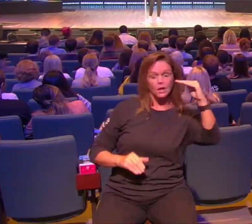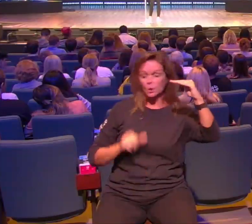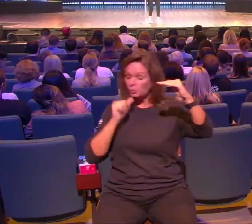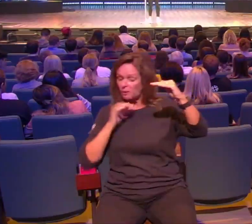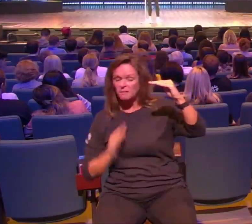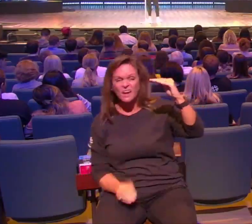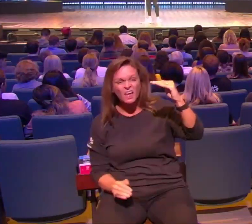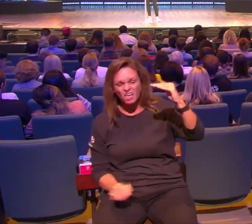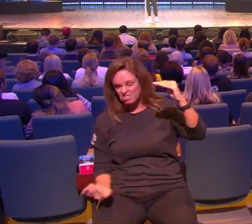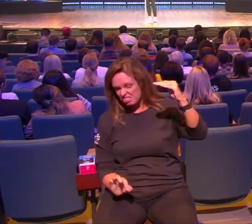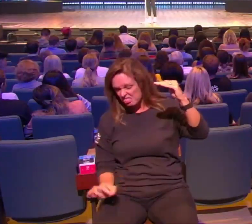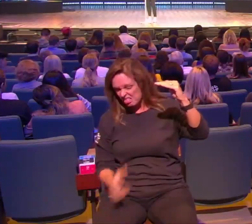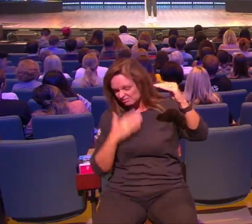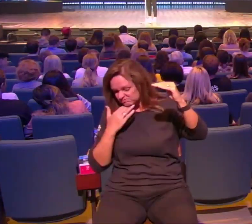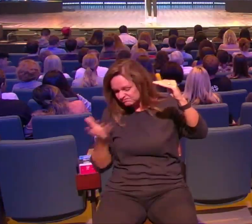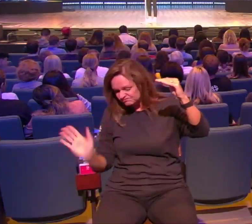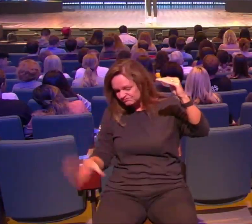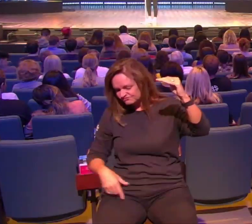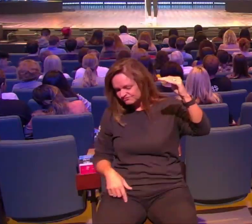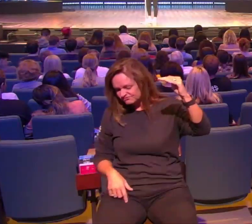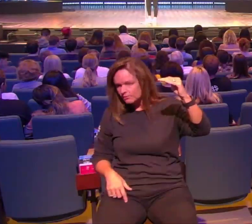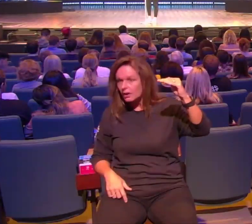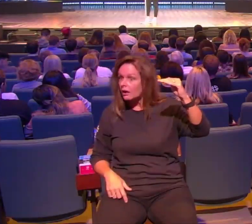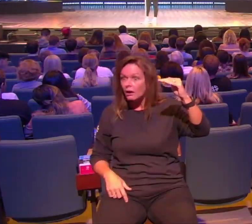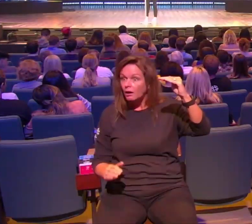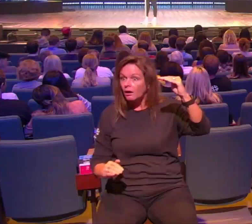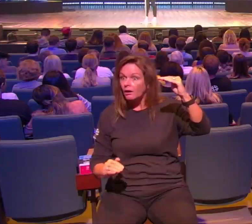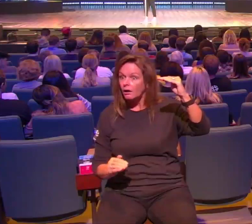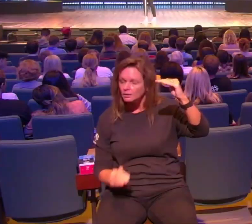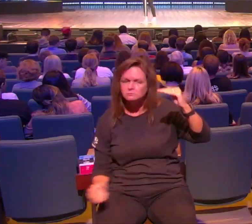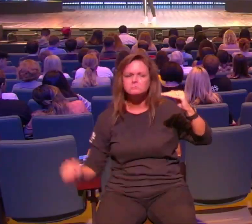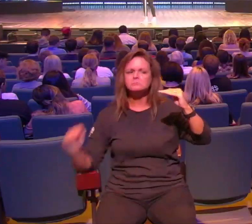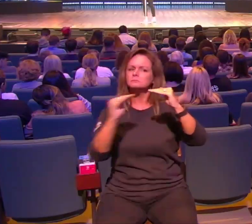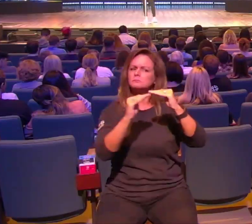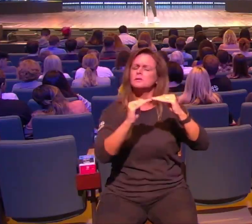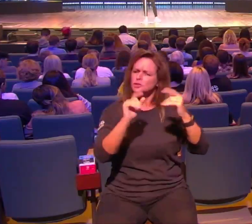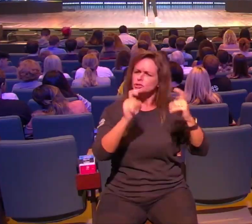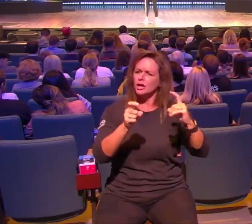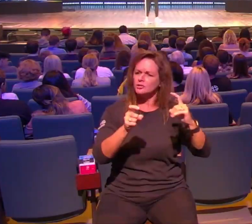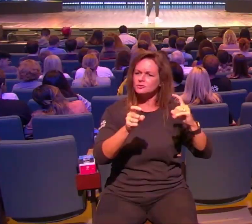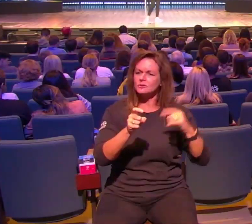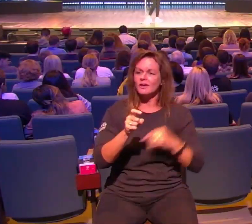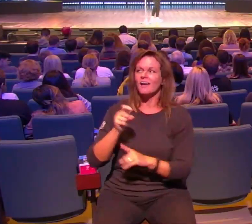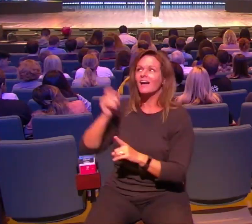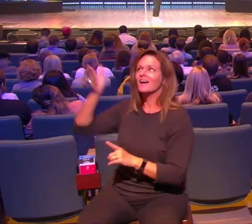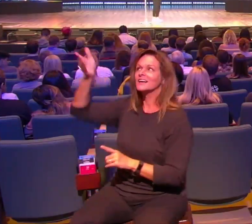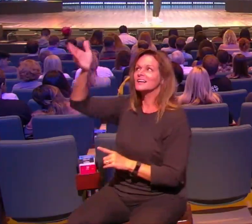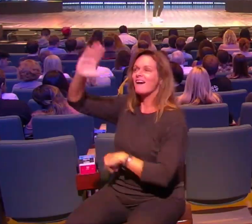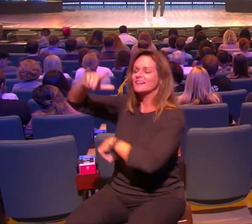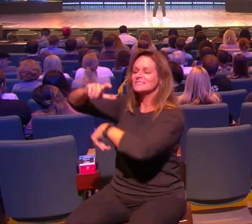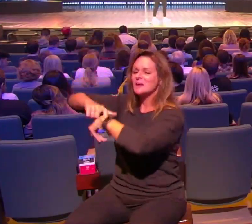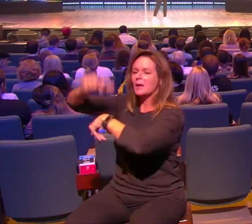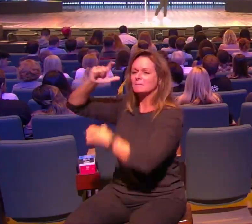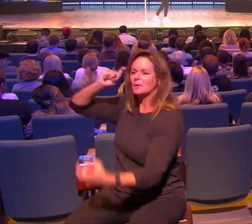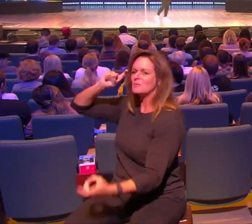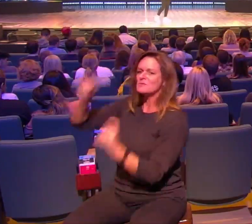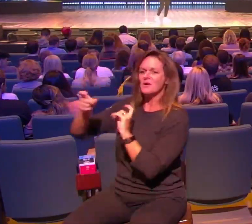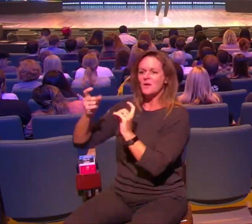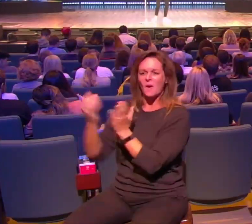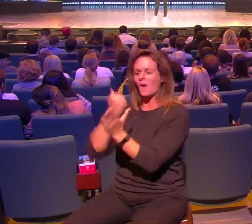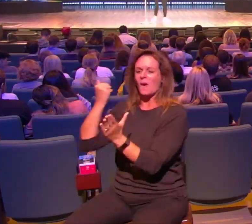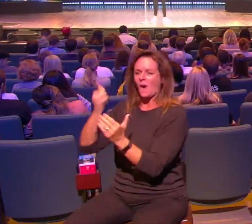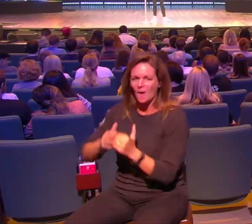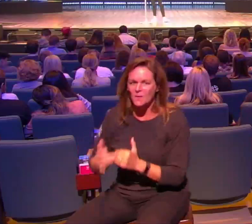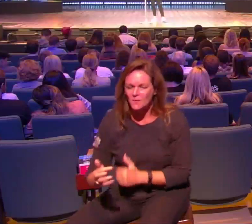Even though it hasn't been like this for 2,000 years, this law doesn't seem to line up with the character of the God that